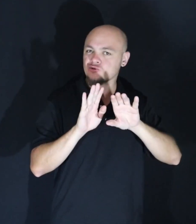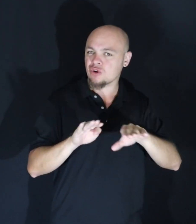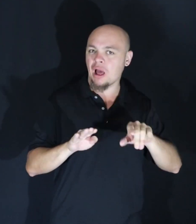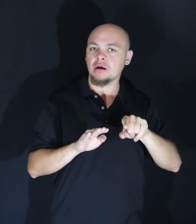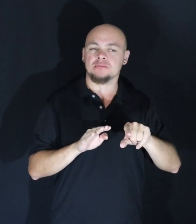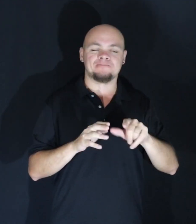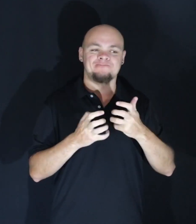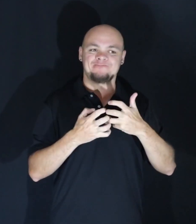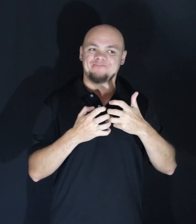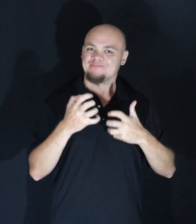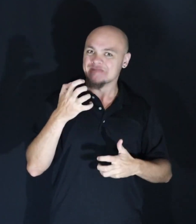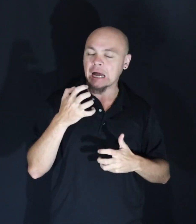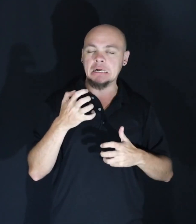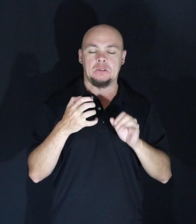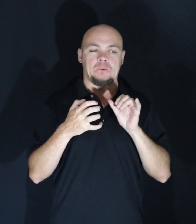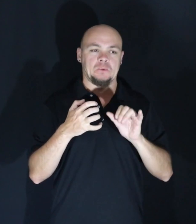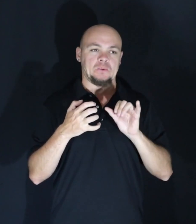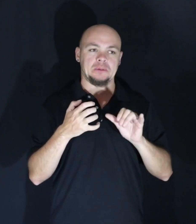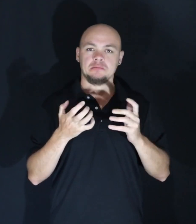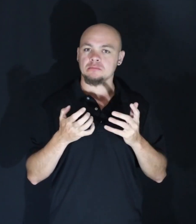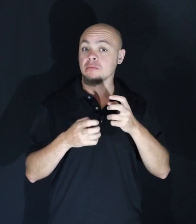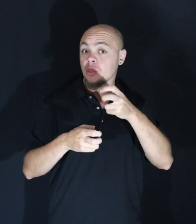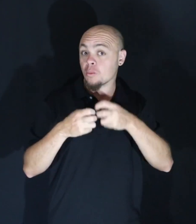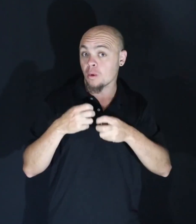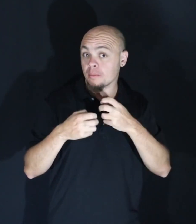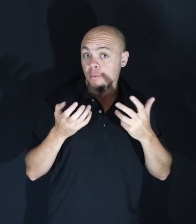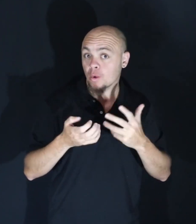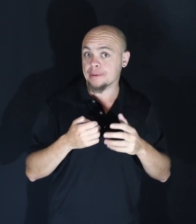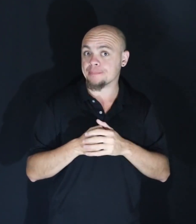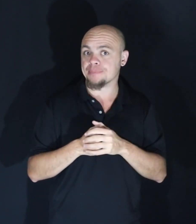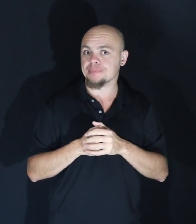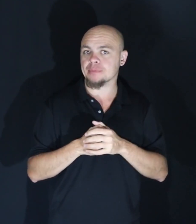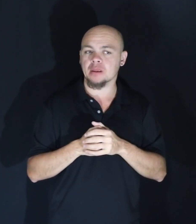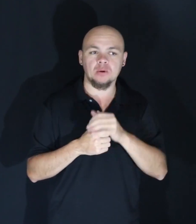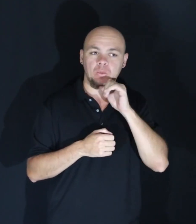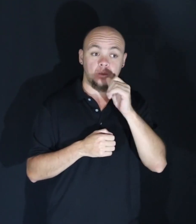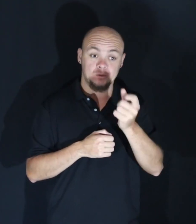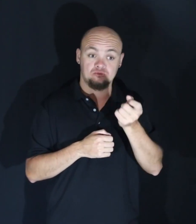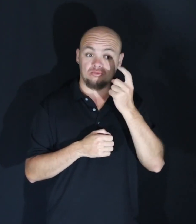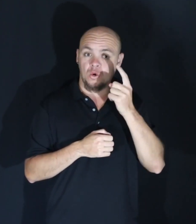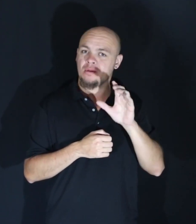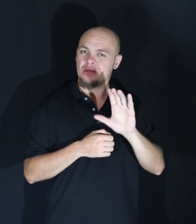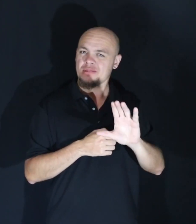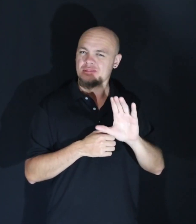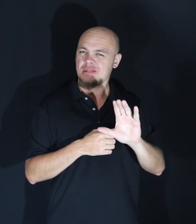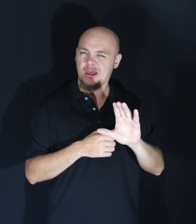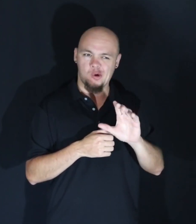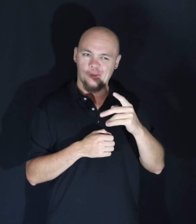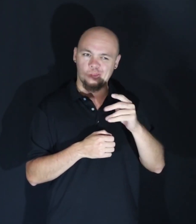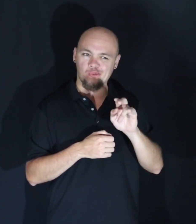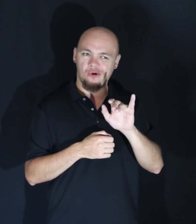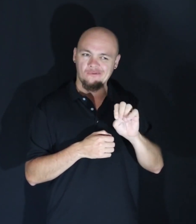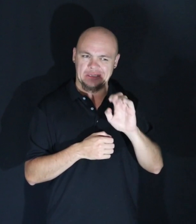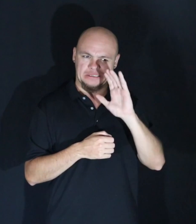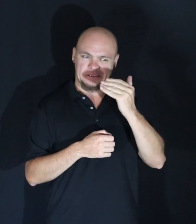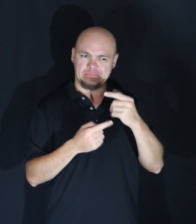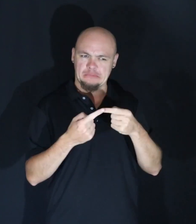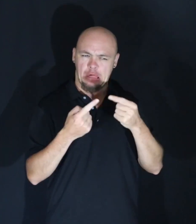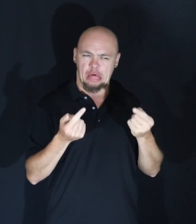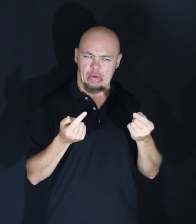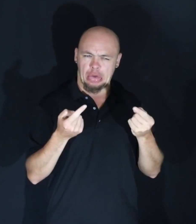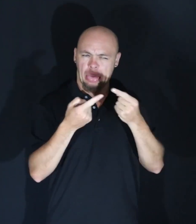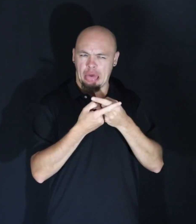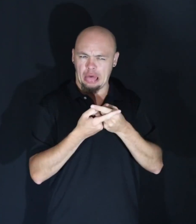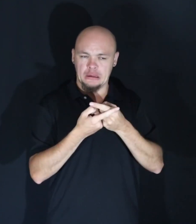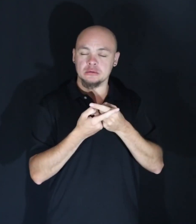of sync. And here's the problem. When we don't understand this contradictory profile and its unique set of